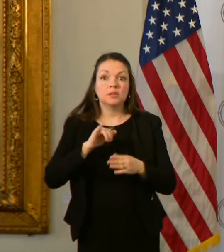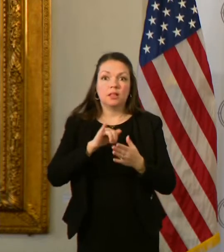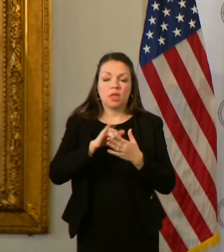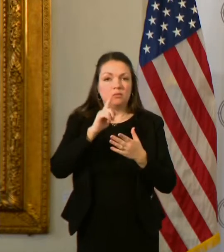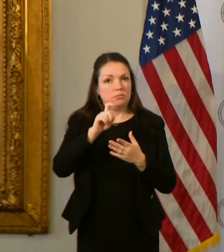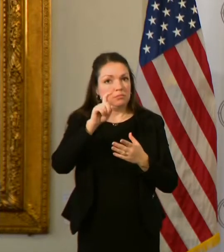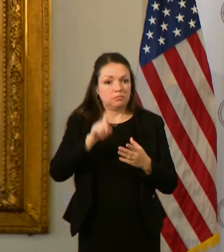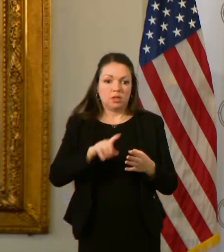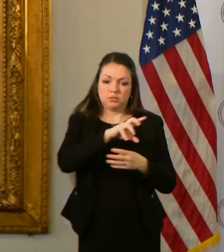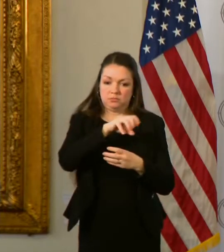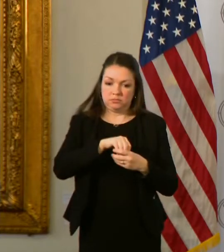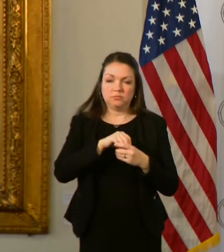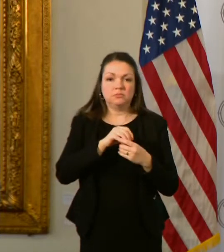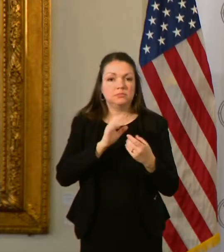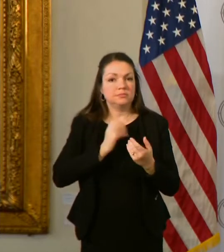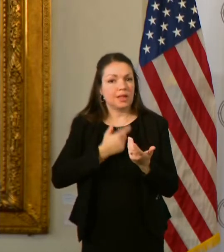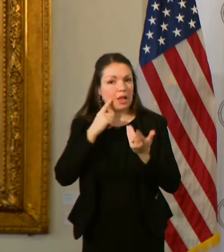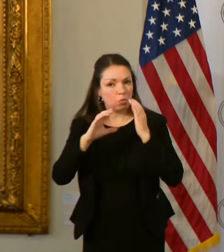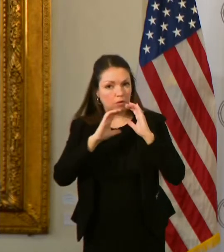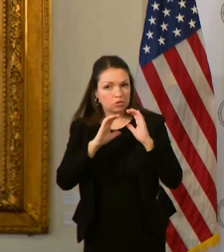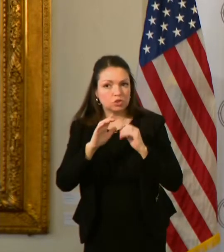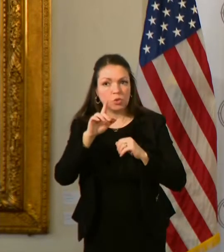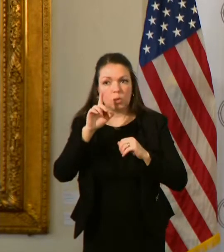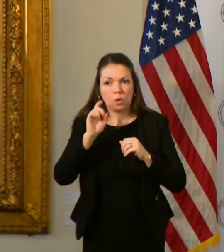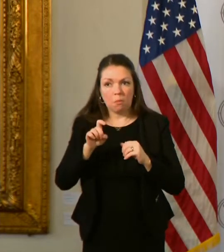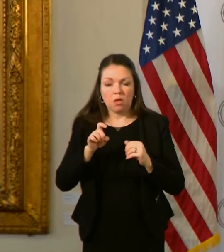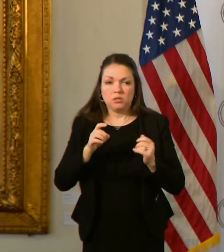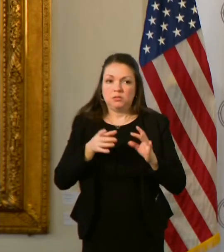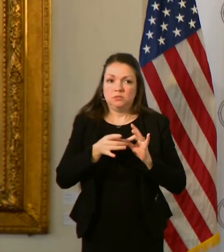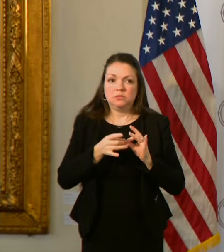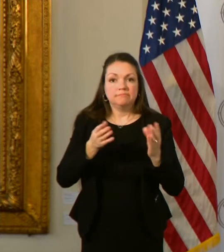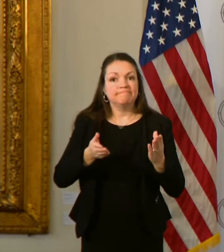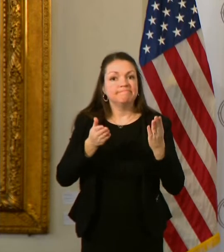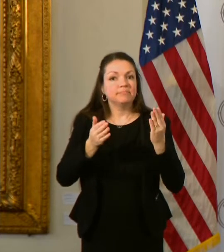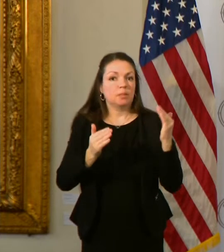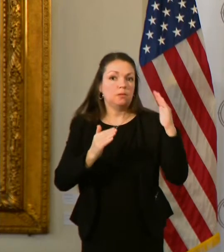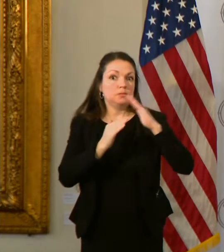in the midst of fear, we must put at the top.